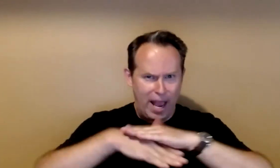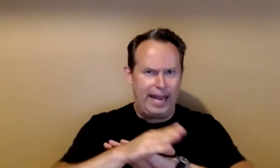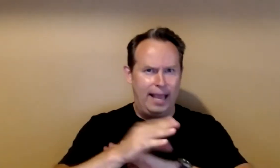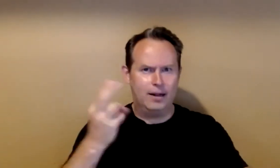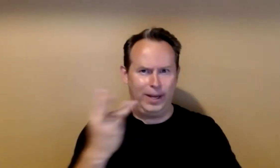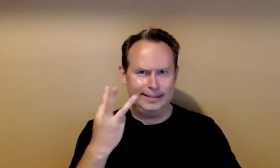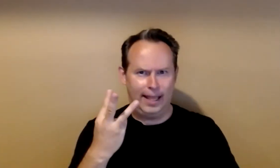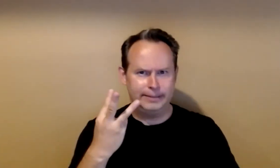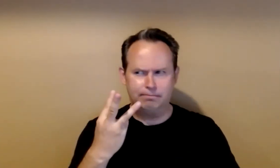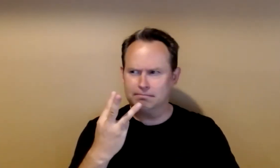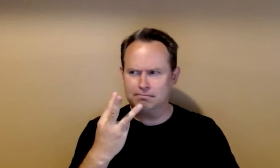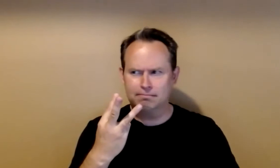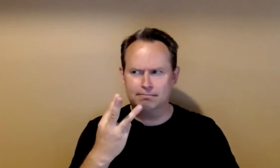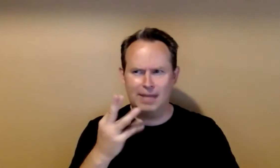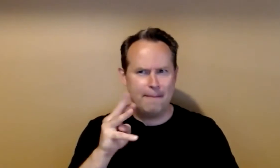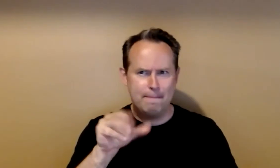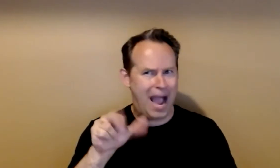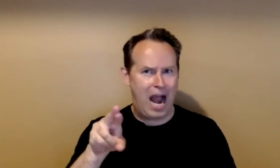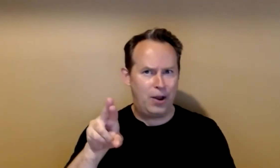But when I went in on Wednesday,